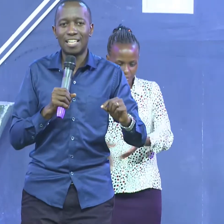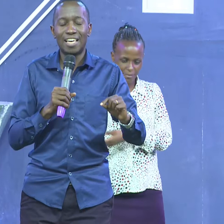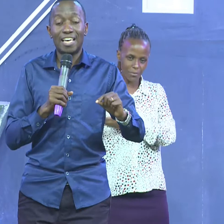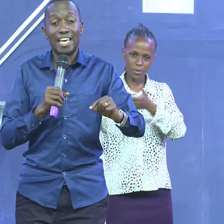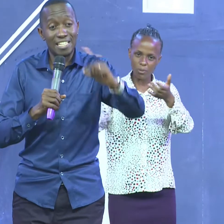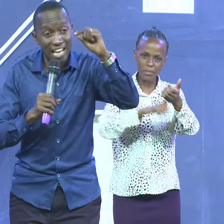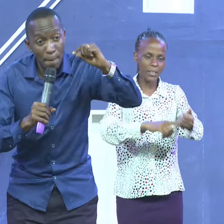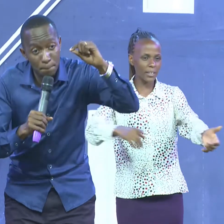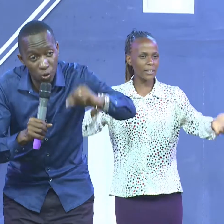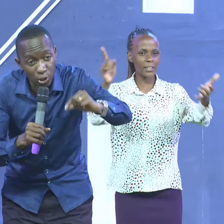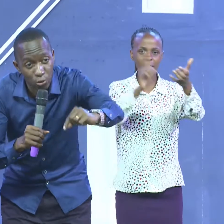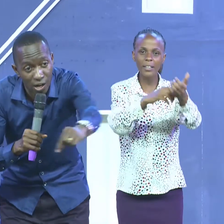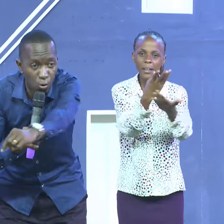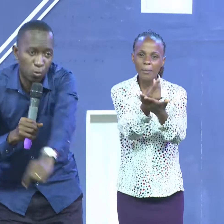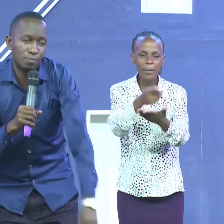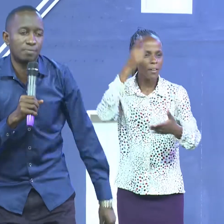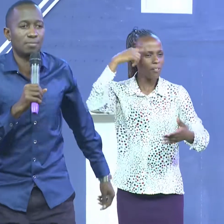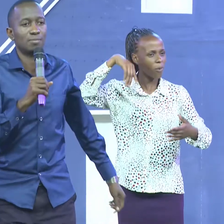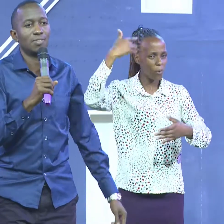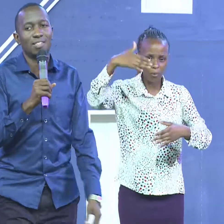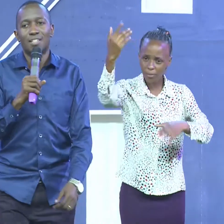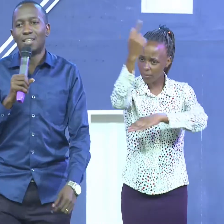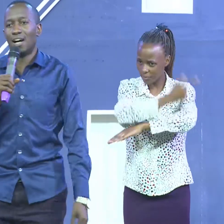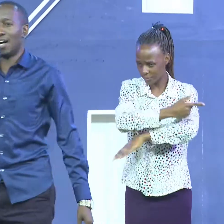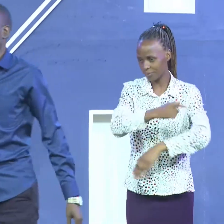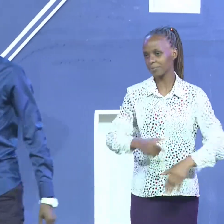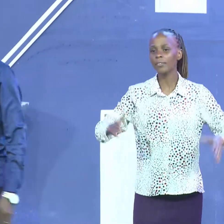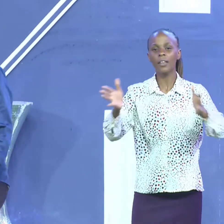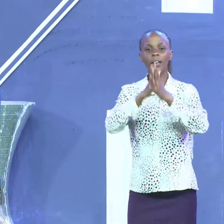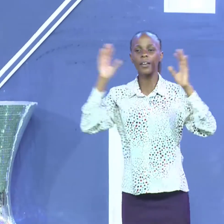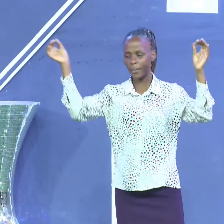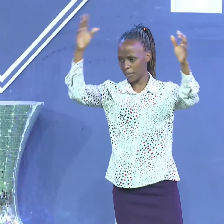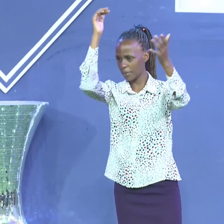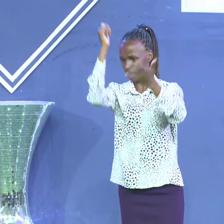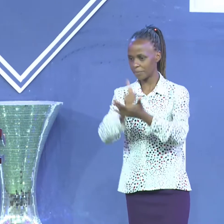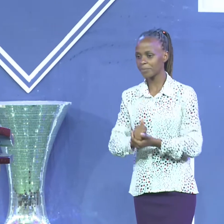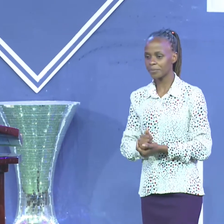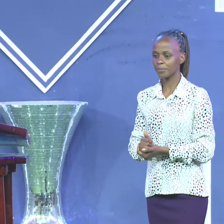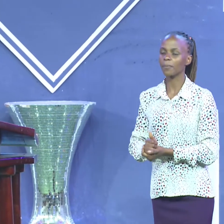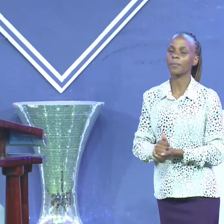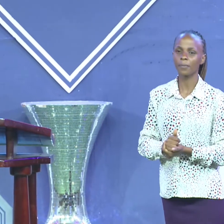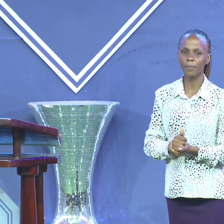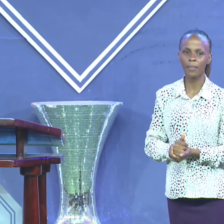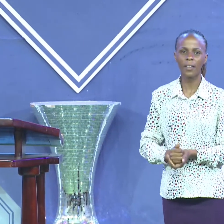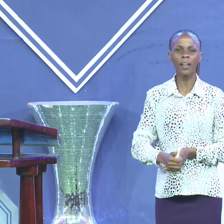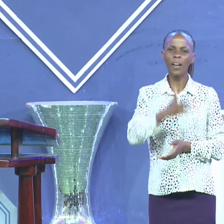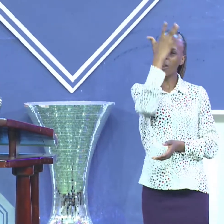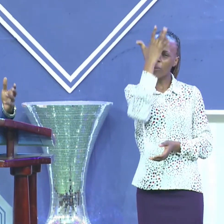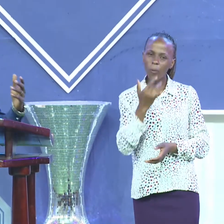That brings money, a daily income. Hallelujah. Amen.